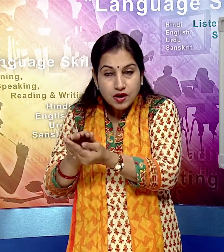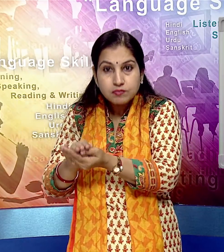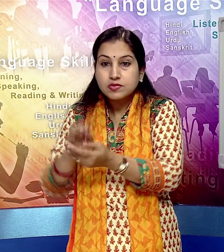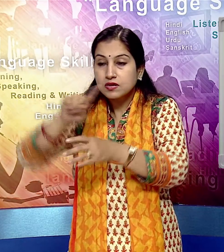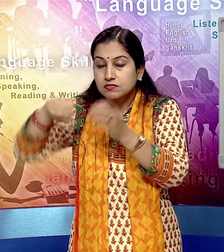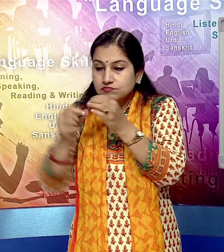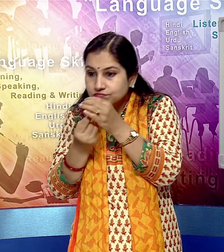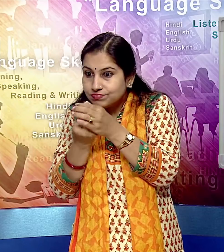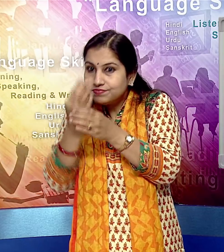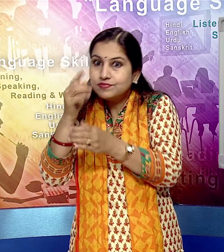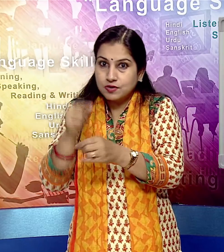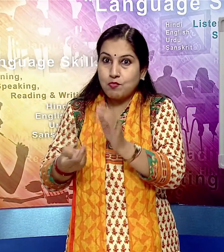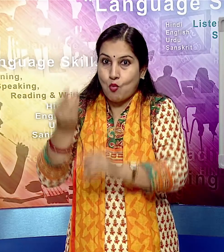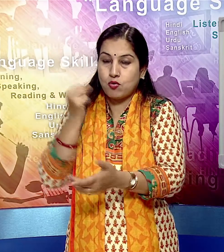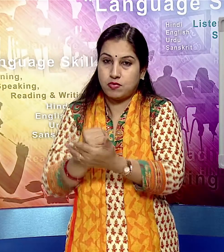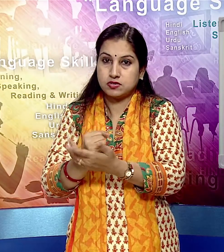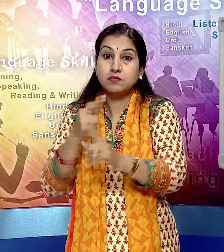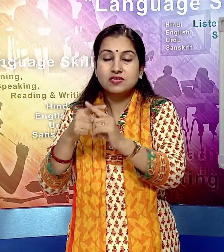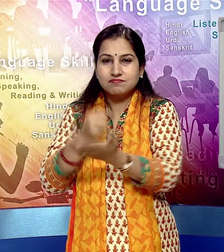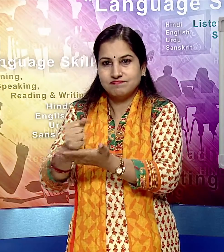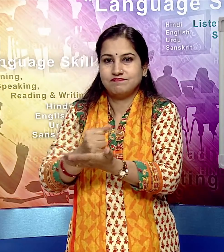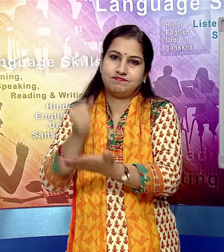and practice is required.